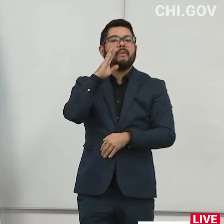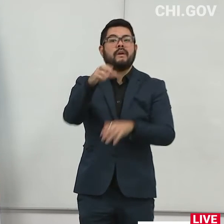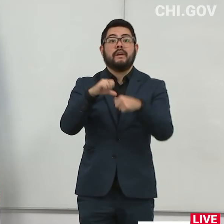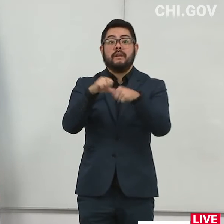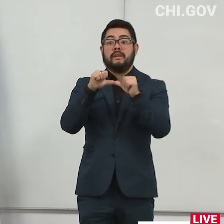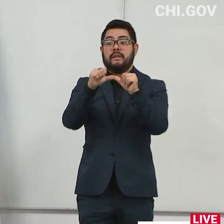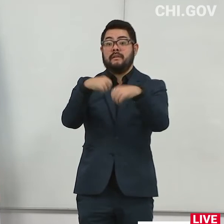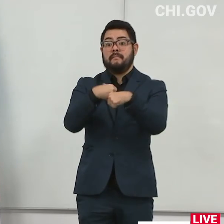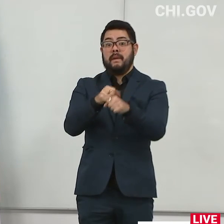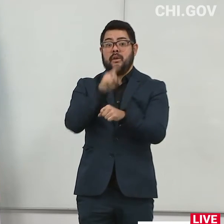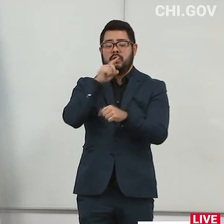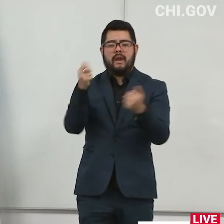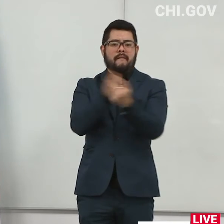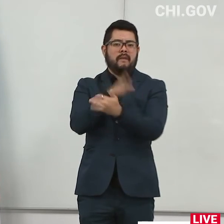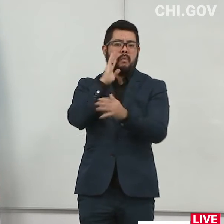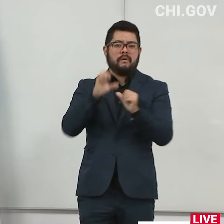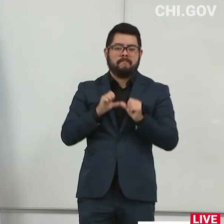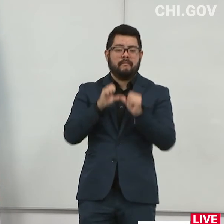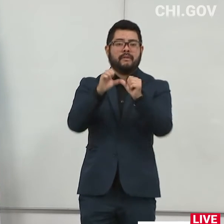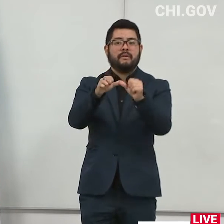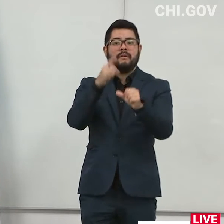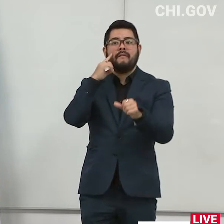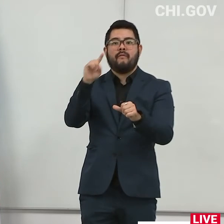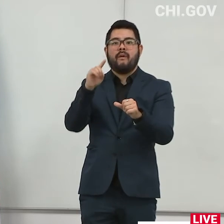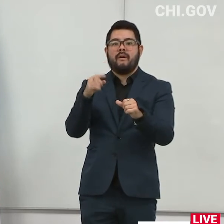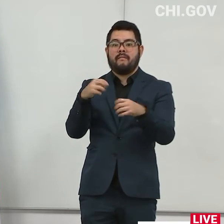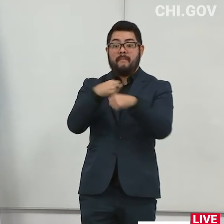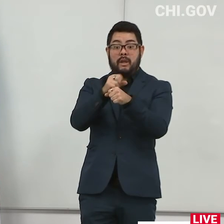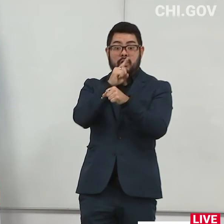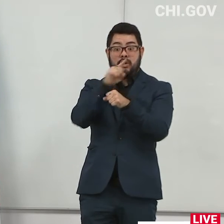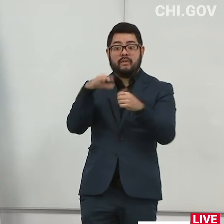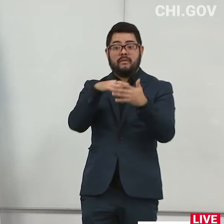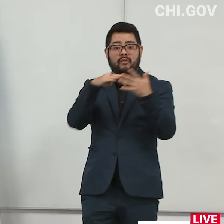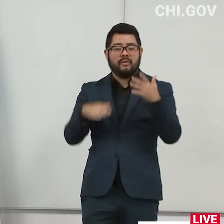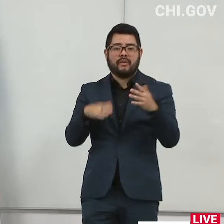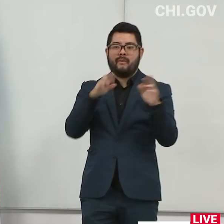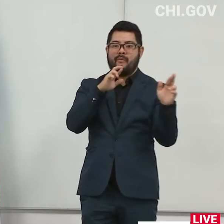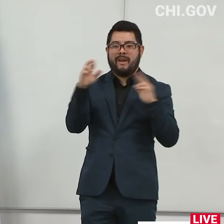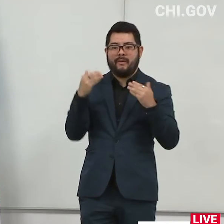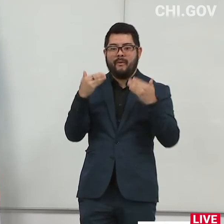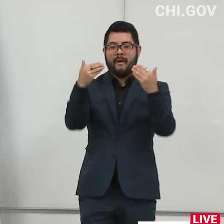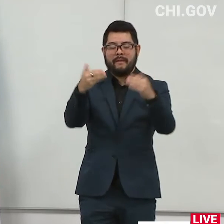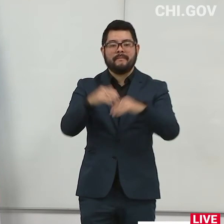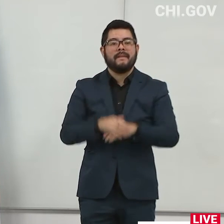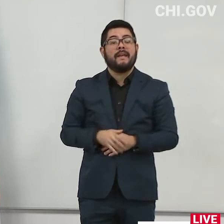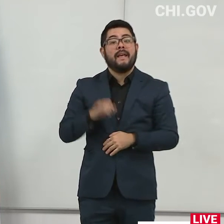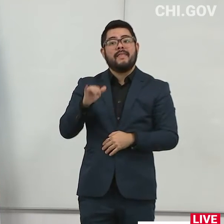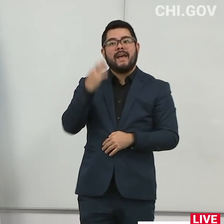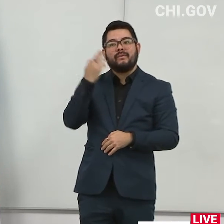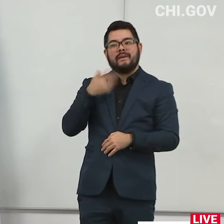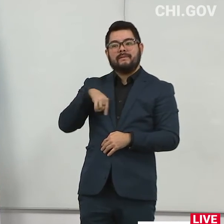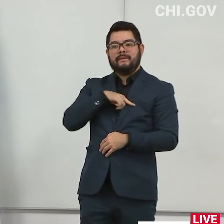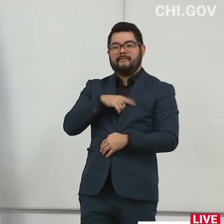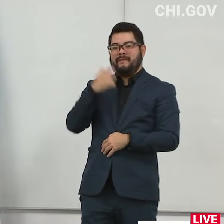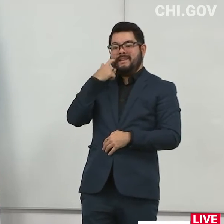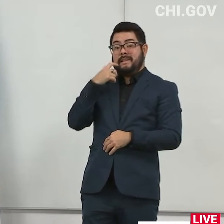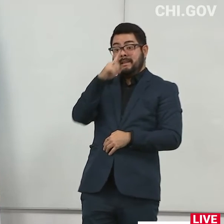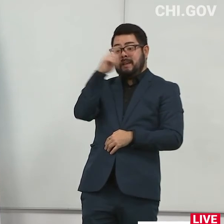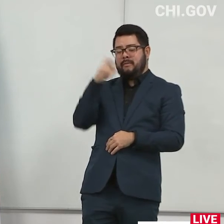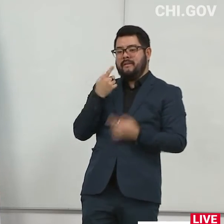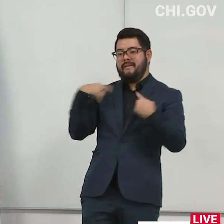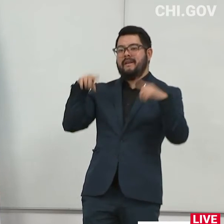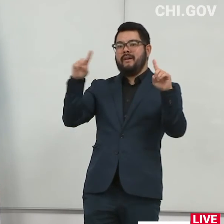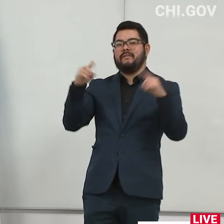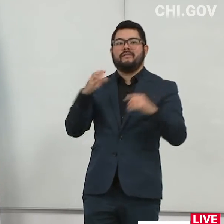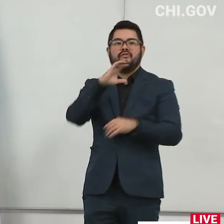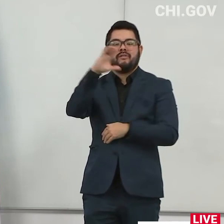everything that we can to get our young people connected. That's why we announced the Chicago Connected program earlier this summer. And so far,